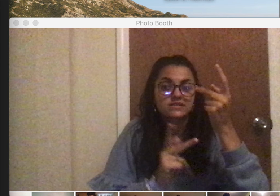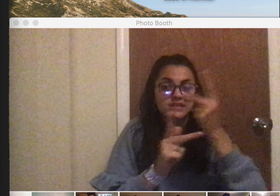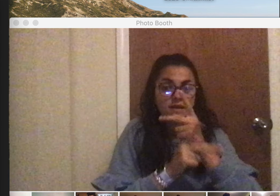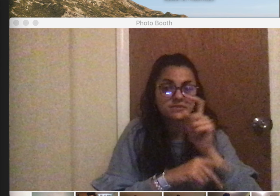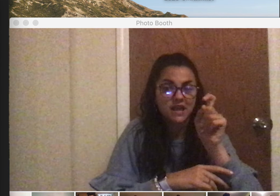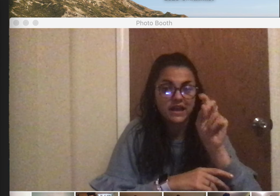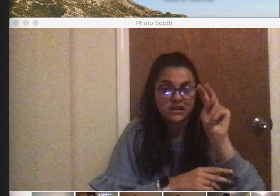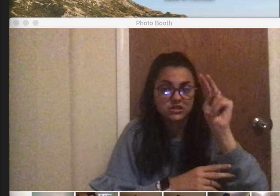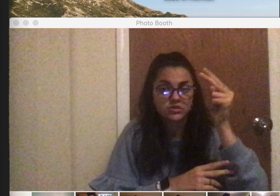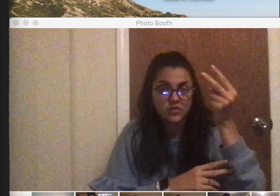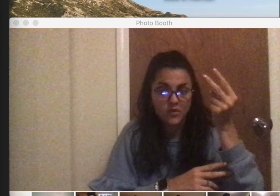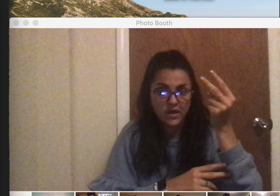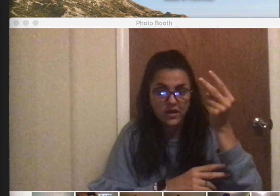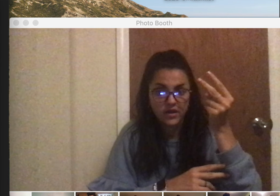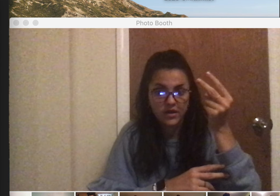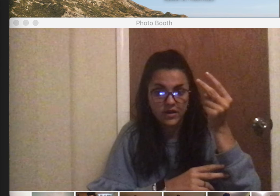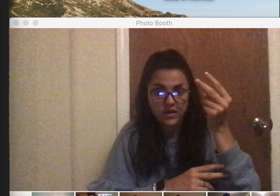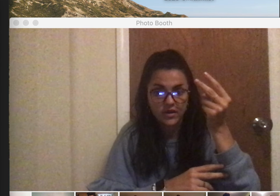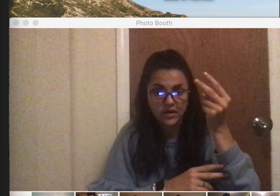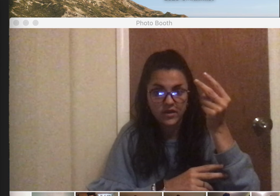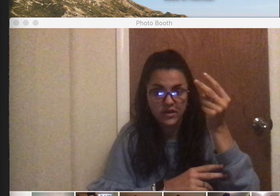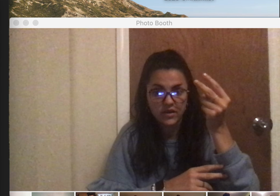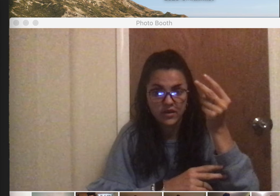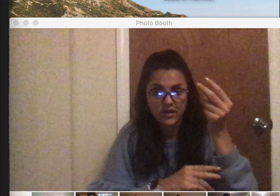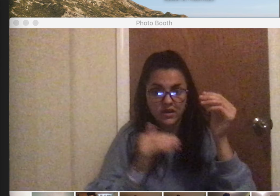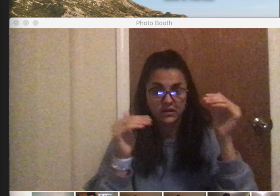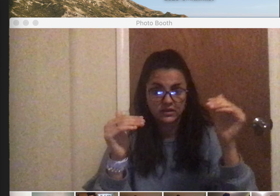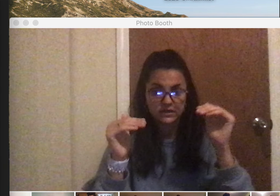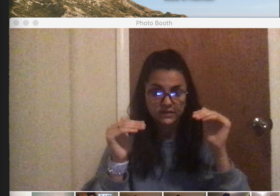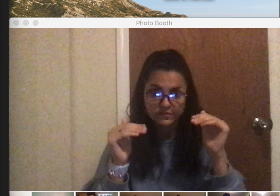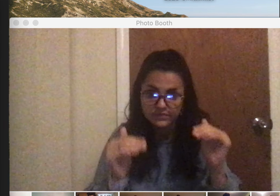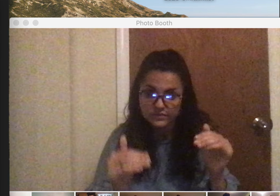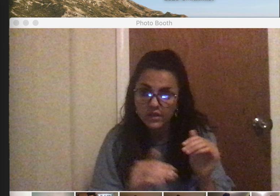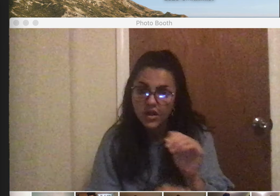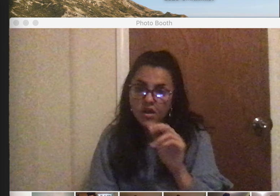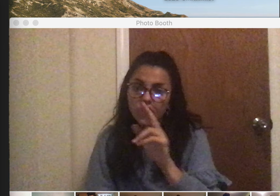Now 2 more steps. We're going to multiply the 3 and the 36.